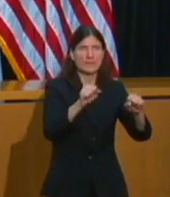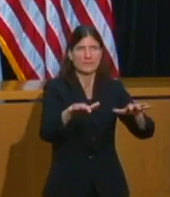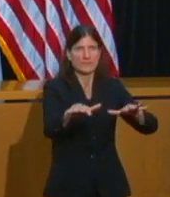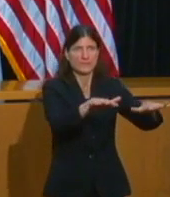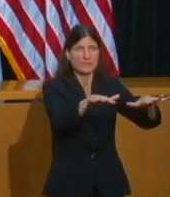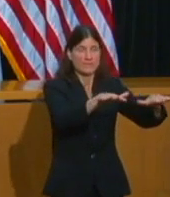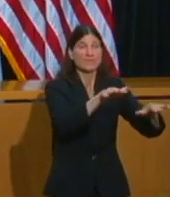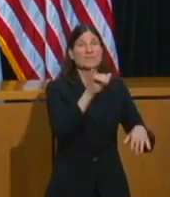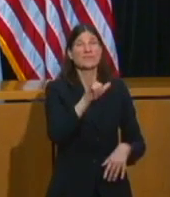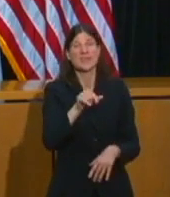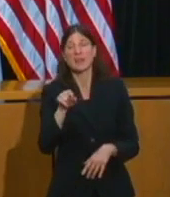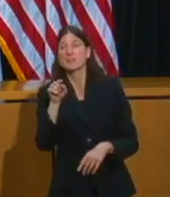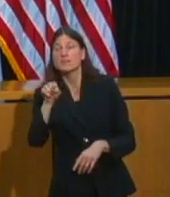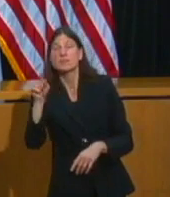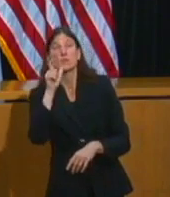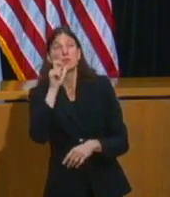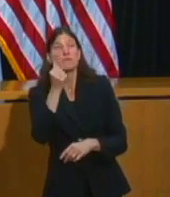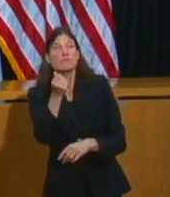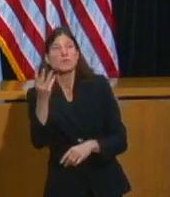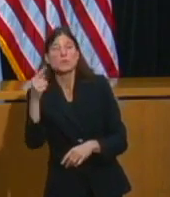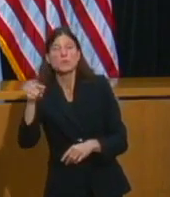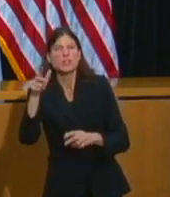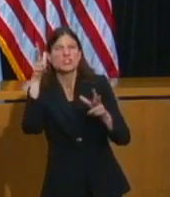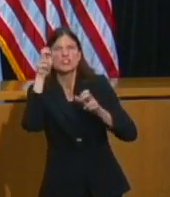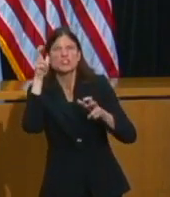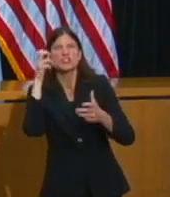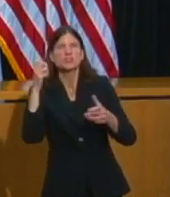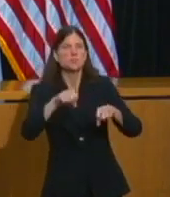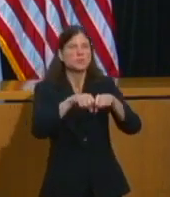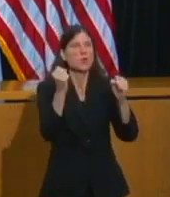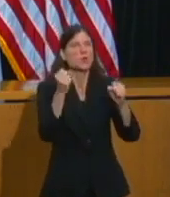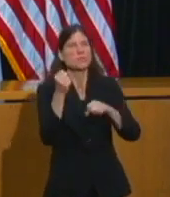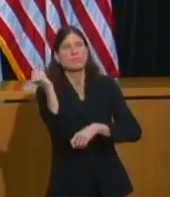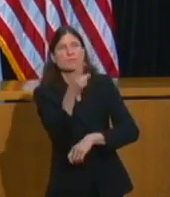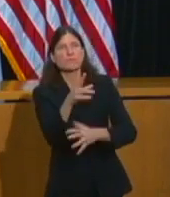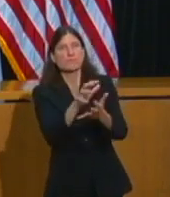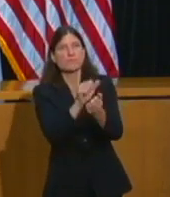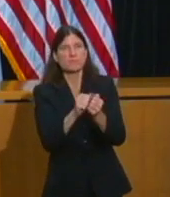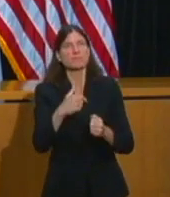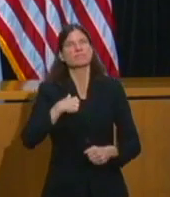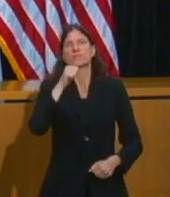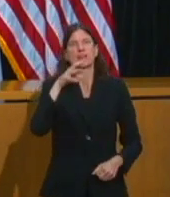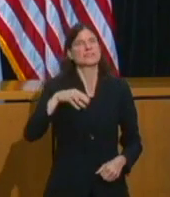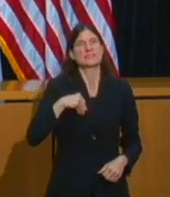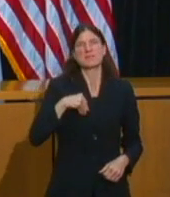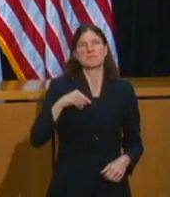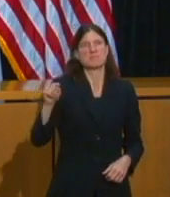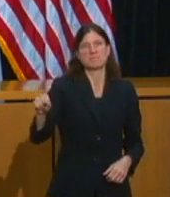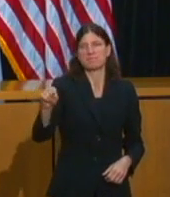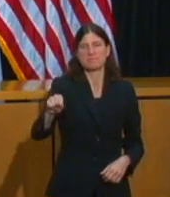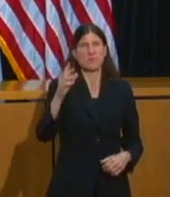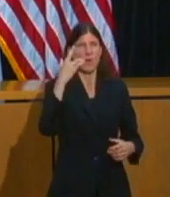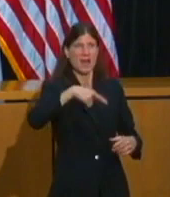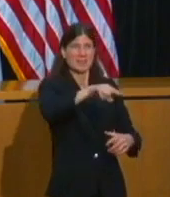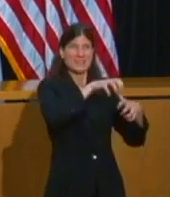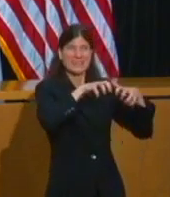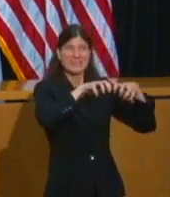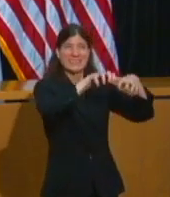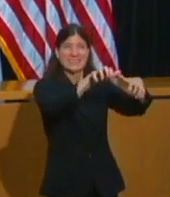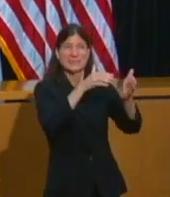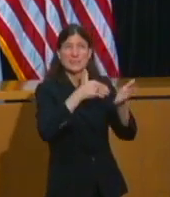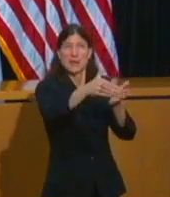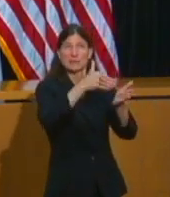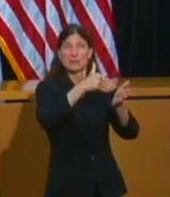our state by a small group is unacceptable and is certainly distracted from the peaceful and powerful